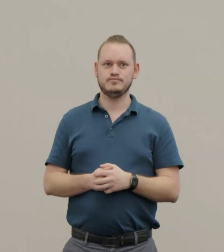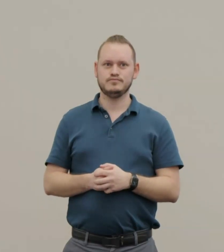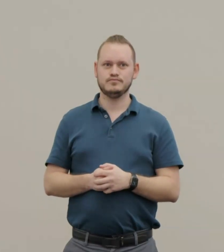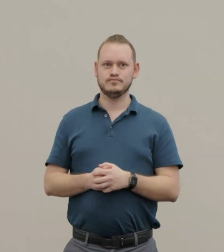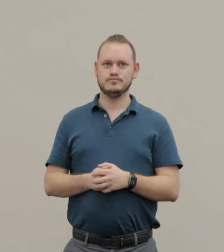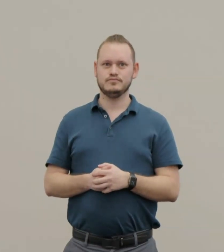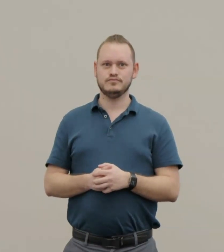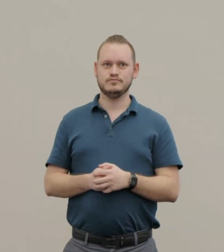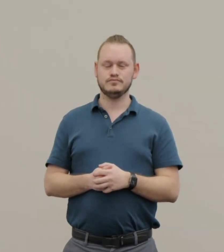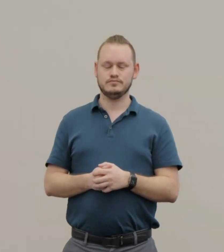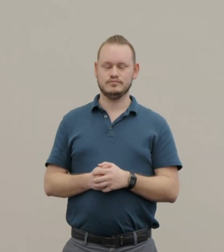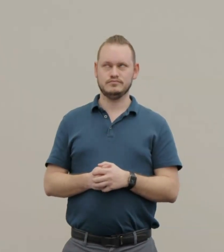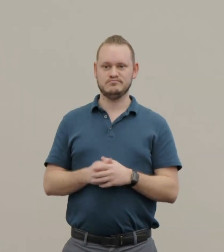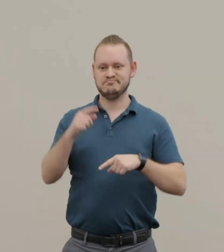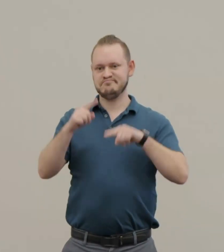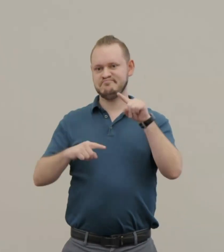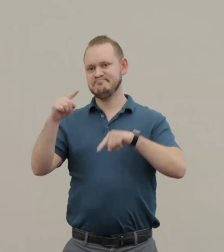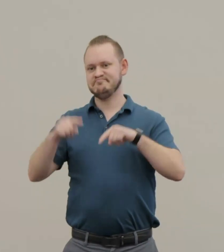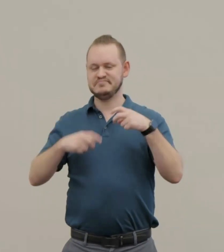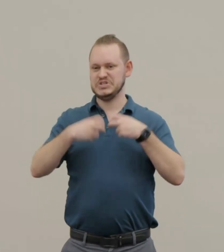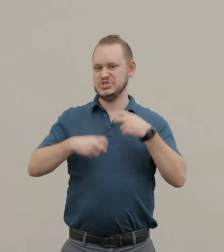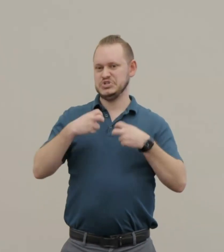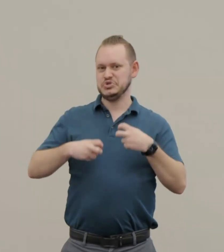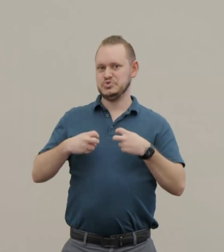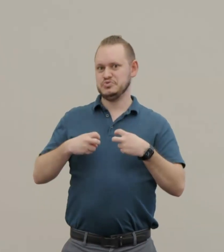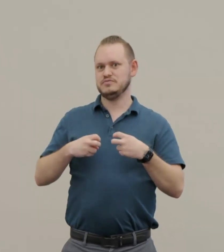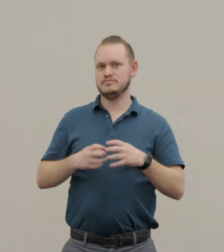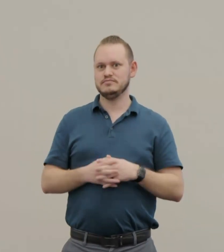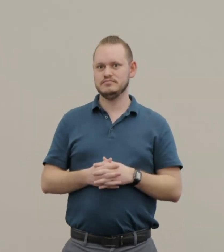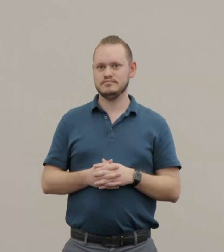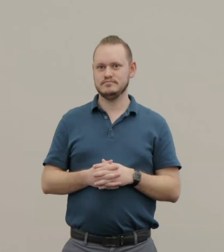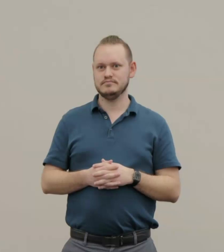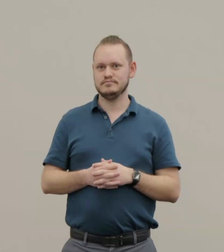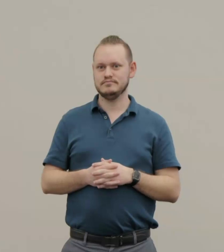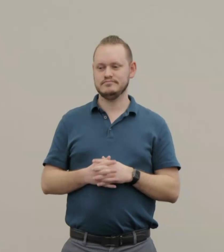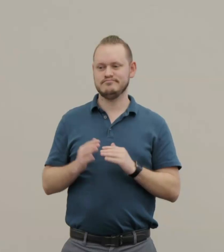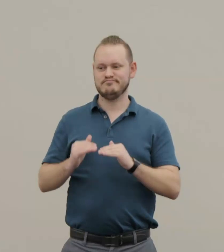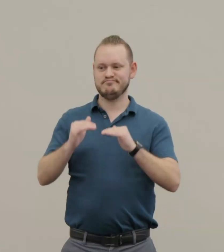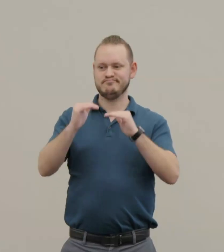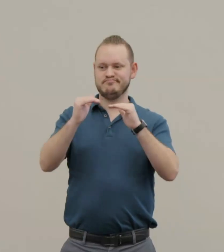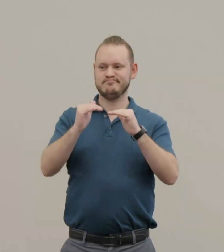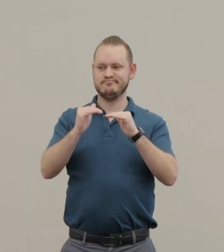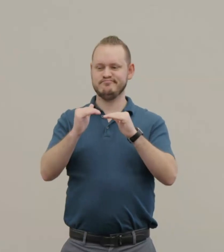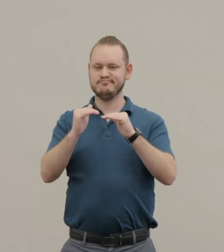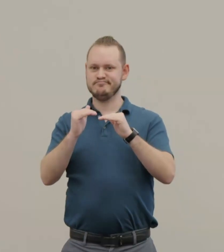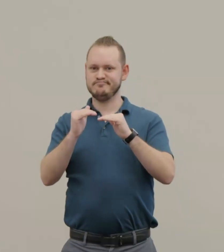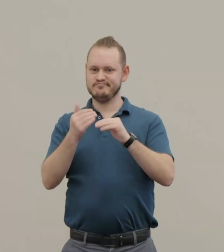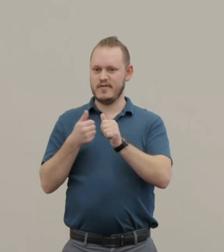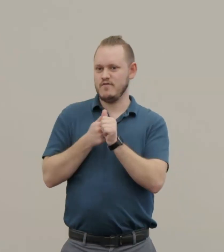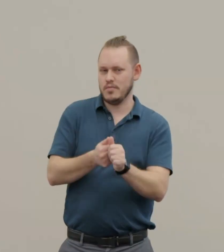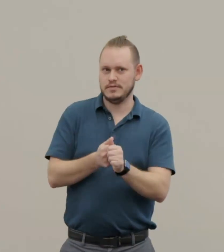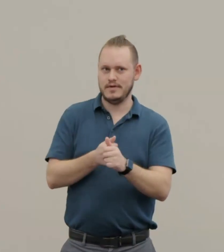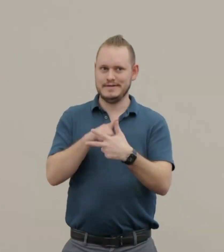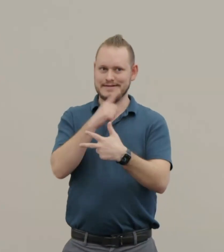where the severity of issue comes into play and the level, I guess, the level of conformance we are setting. So we have single